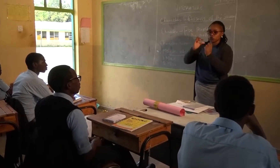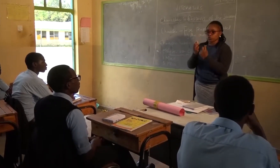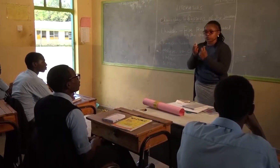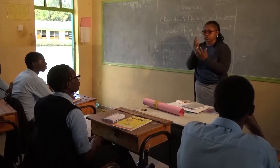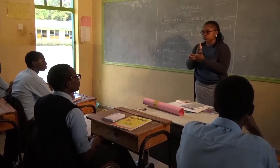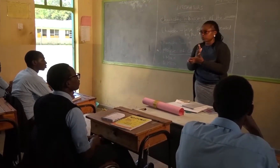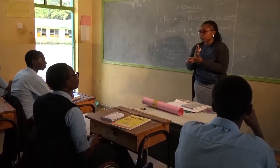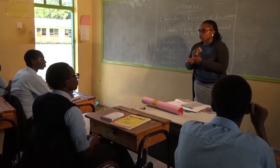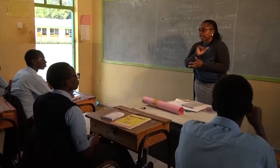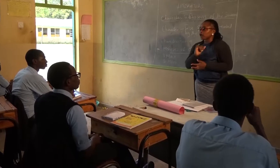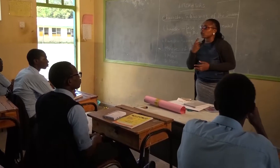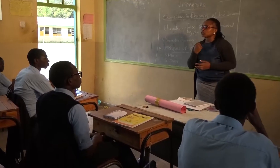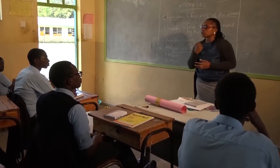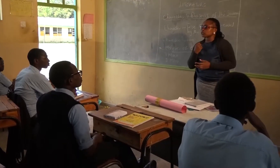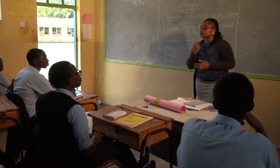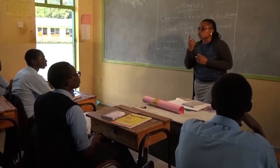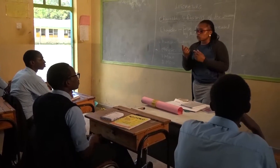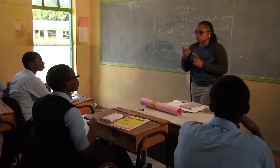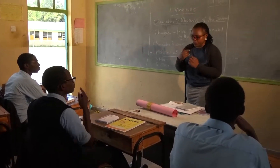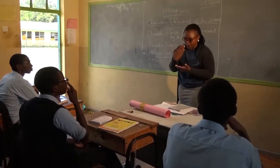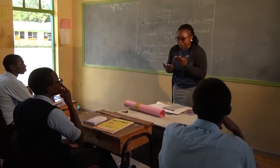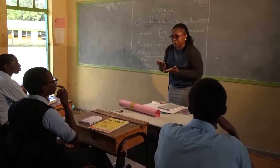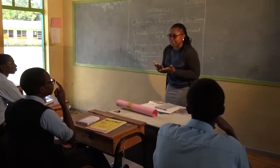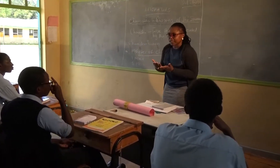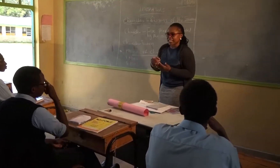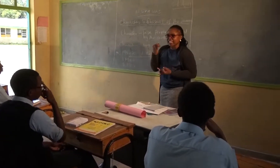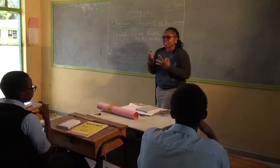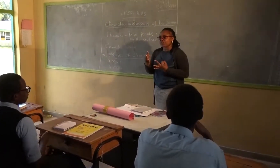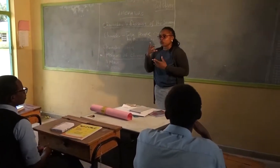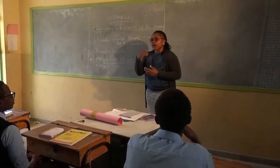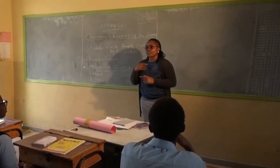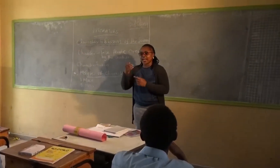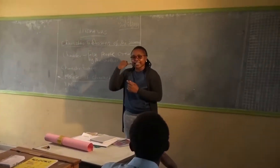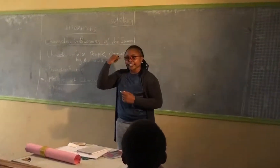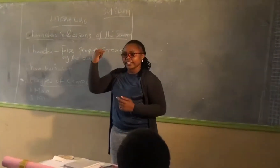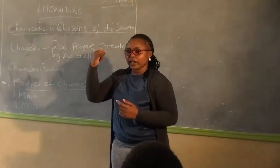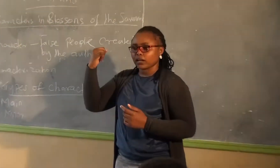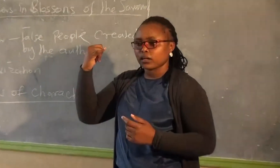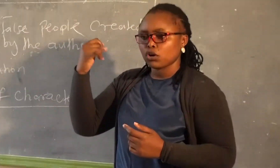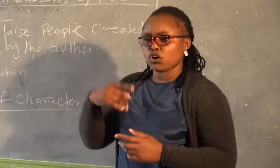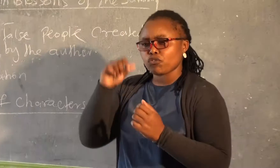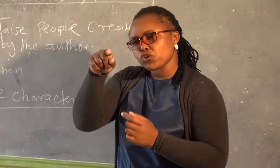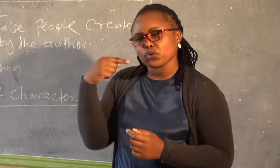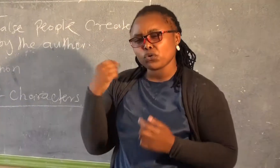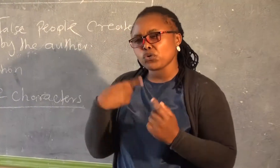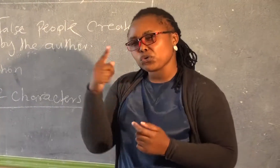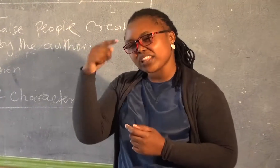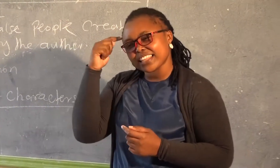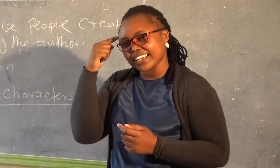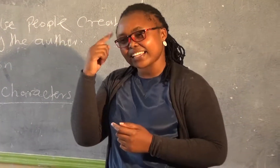groups. I want you to maybe, if you have an idea of you who you think is